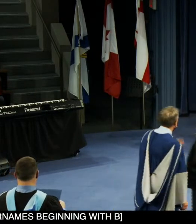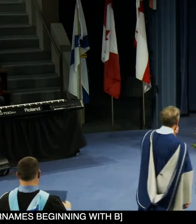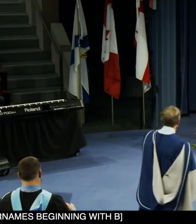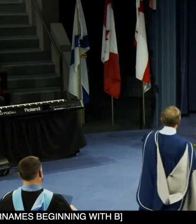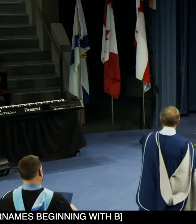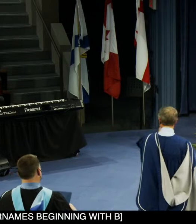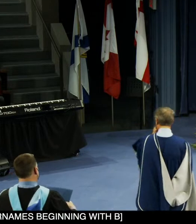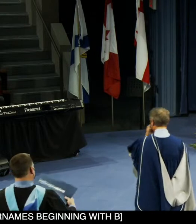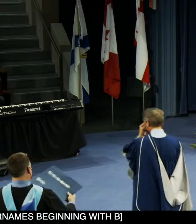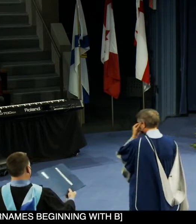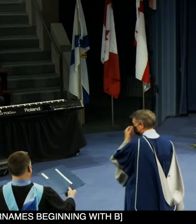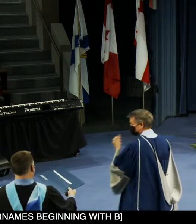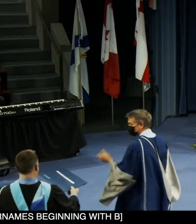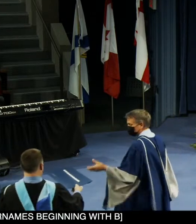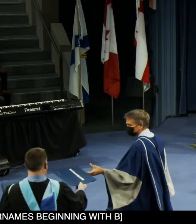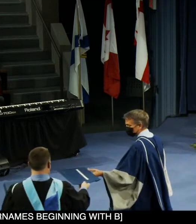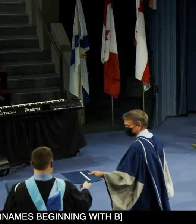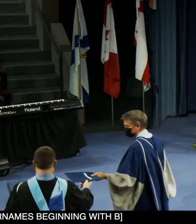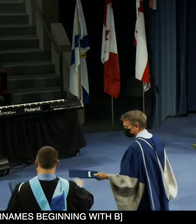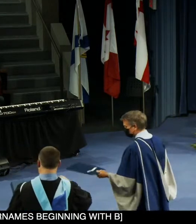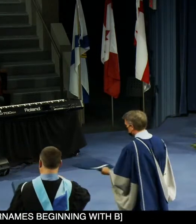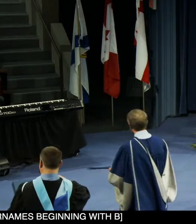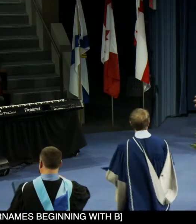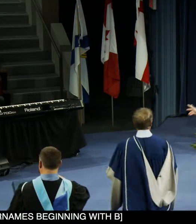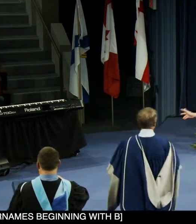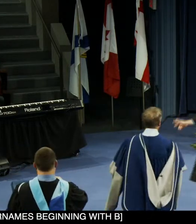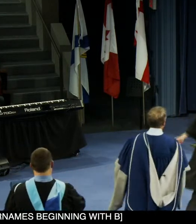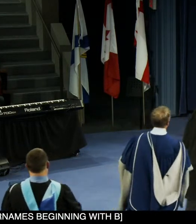Nicholas Collins.